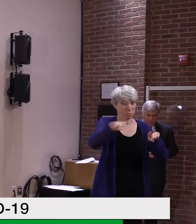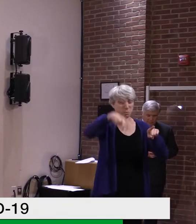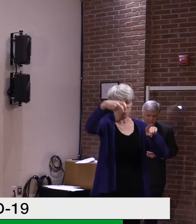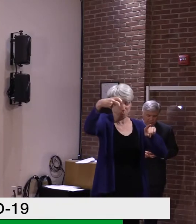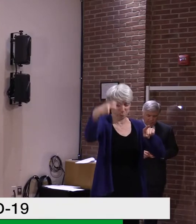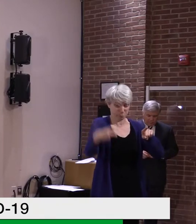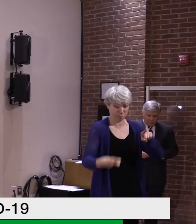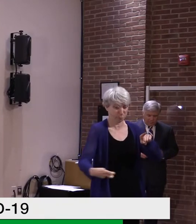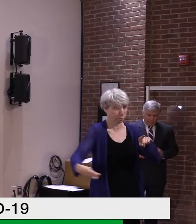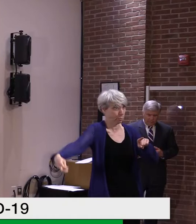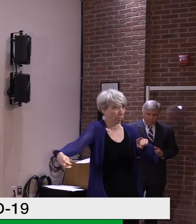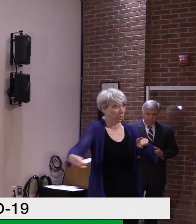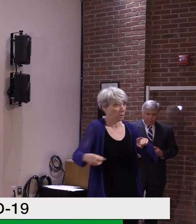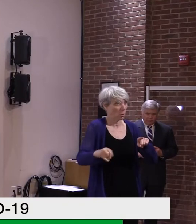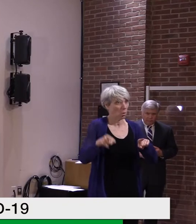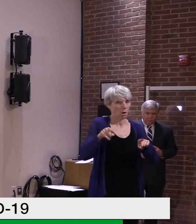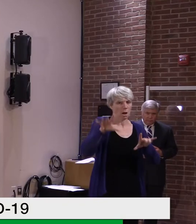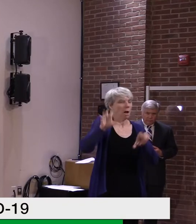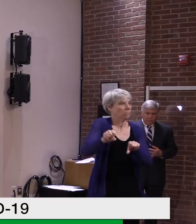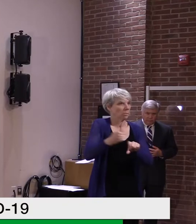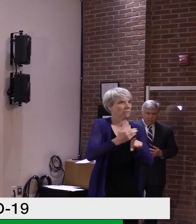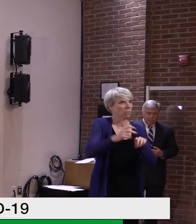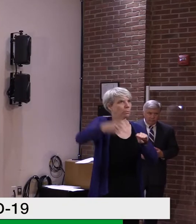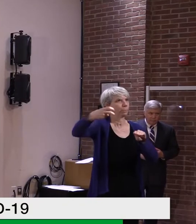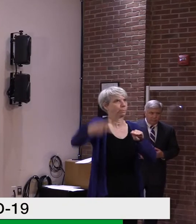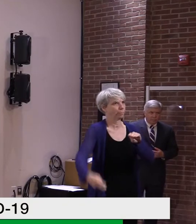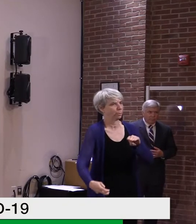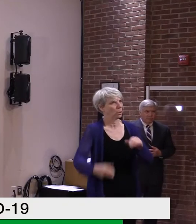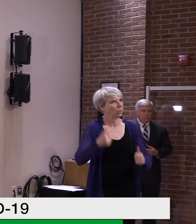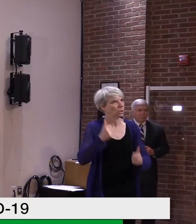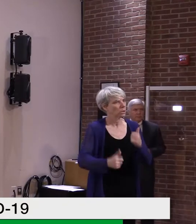Thanks for the question. I actually don't know